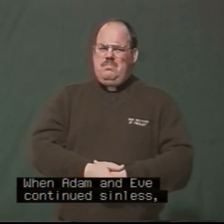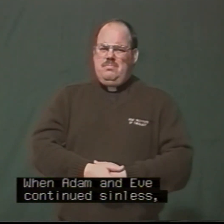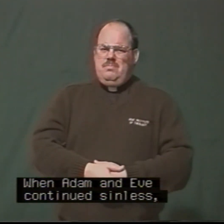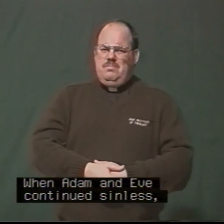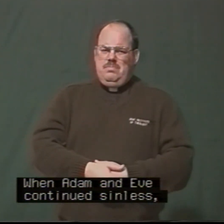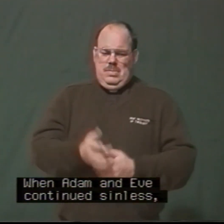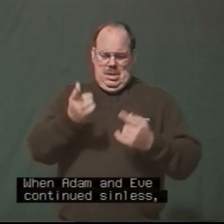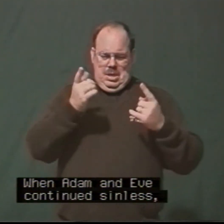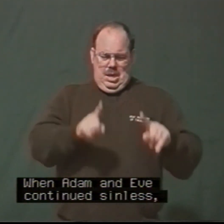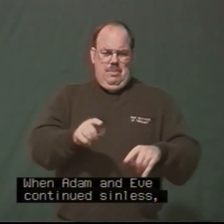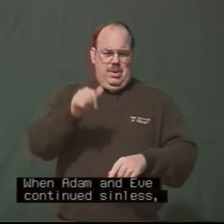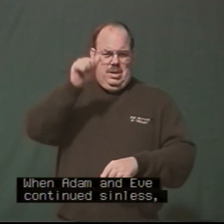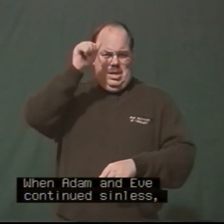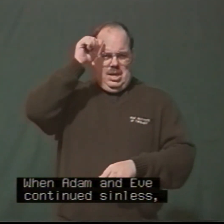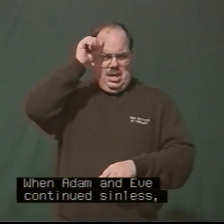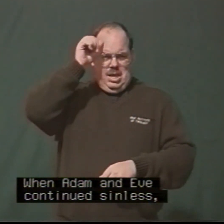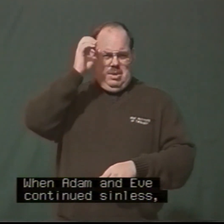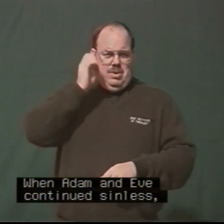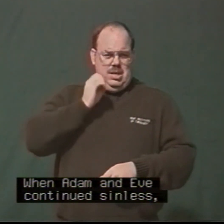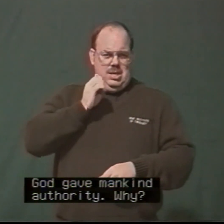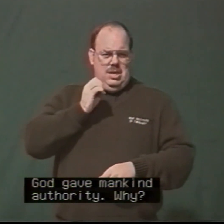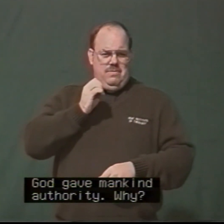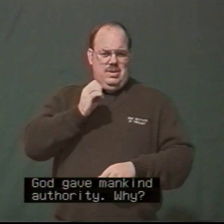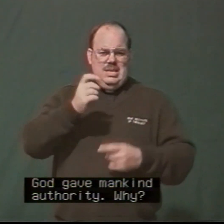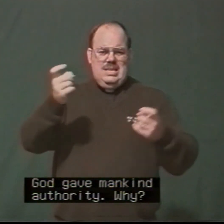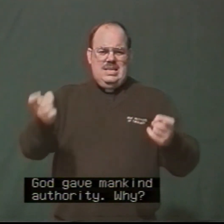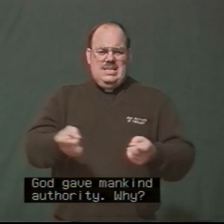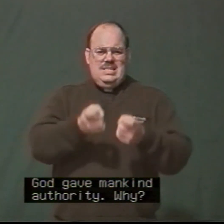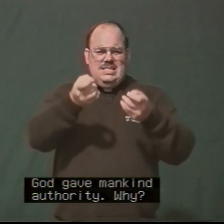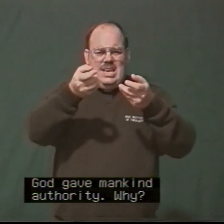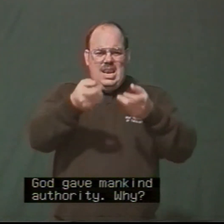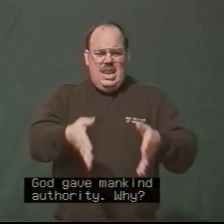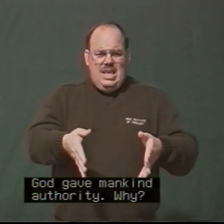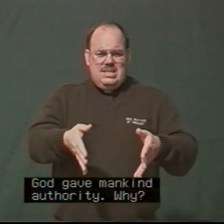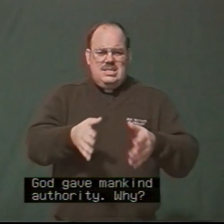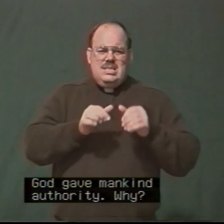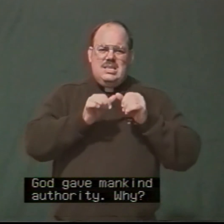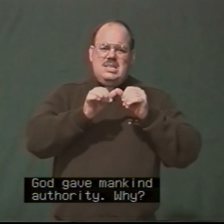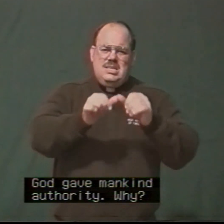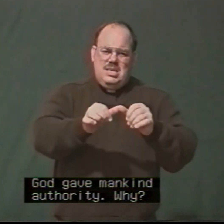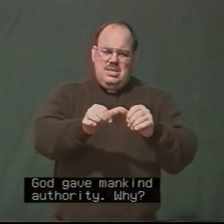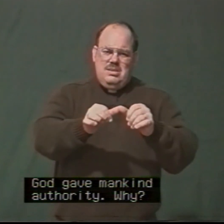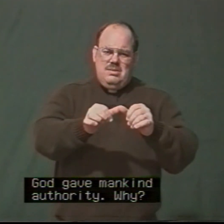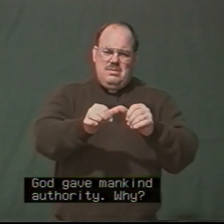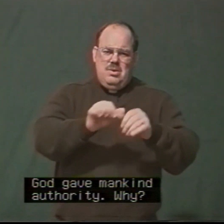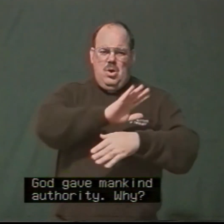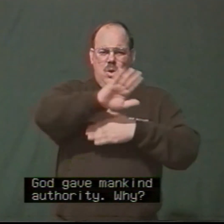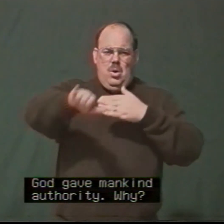When Adam and Eve continued sinless, God gave mankind authority. Why?